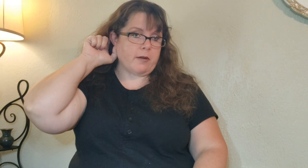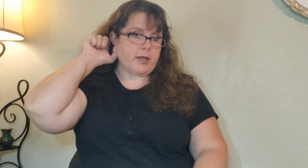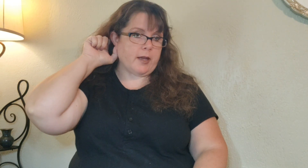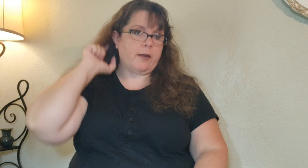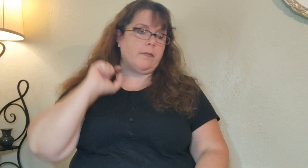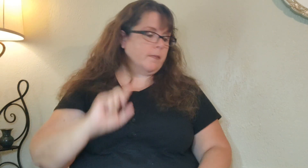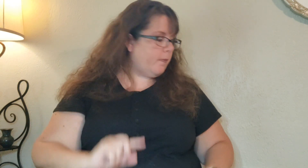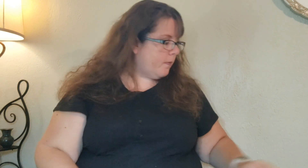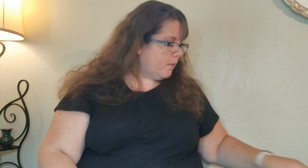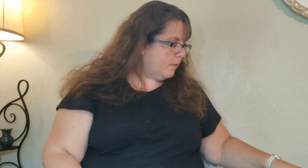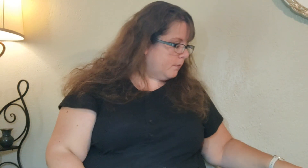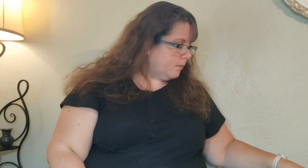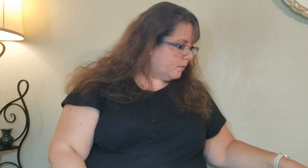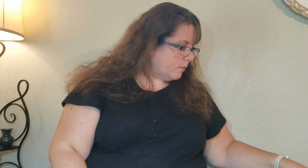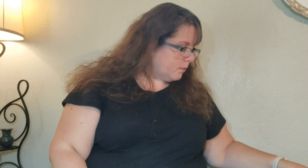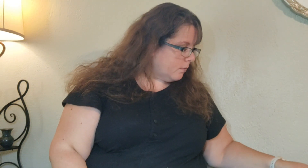hearing aid.